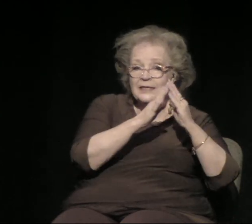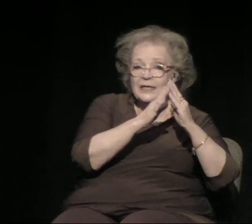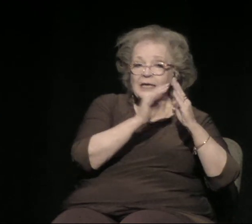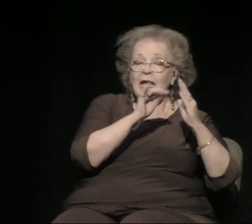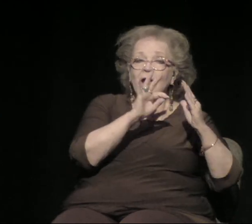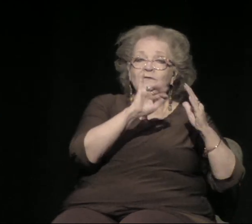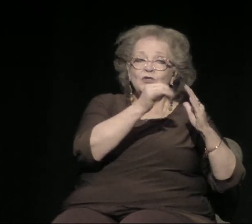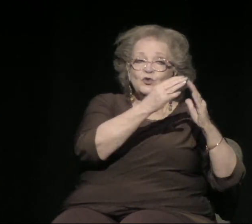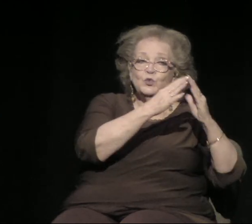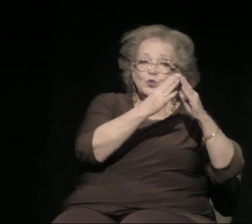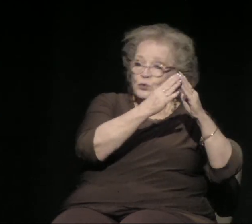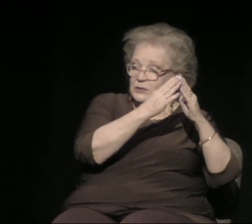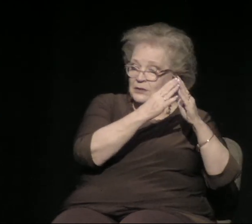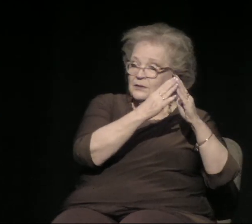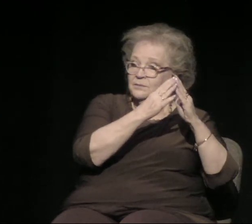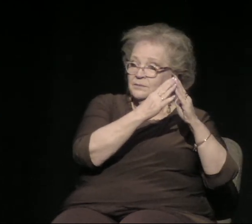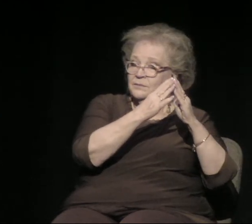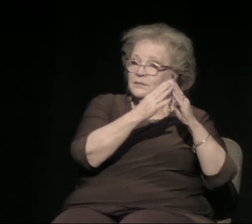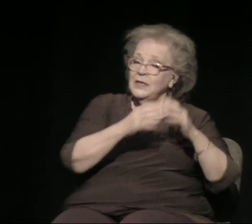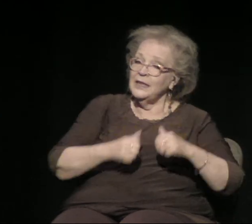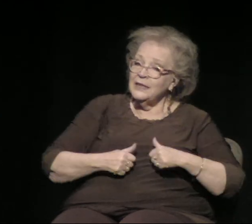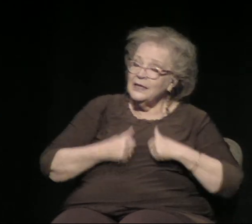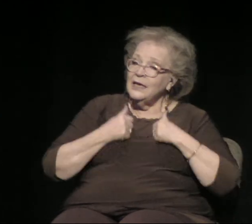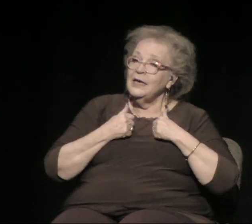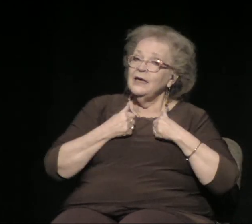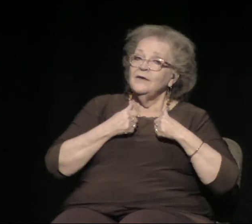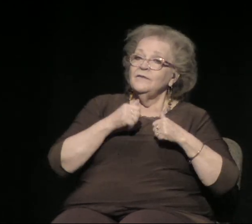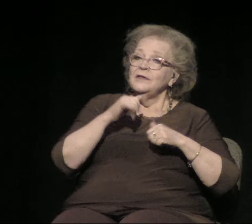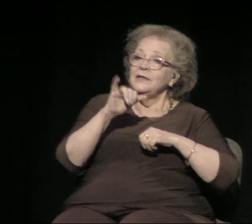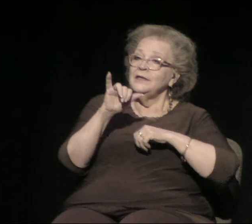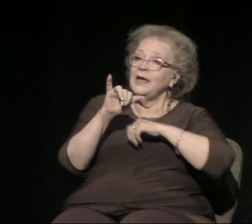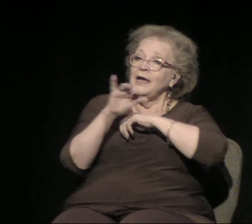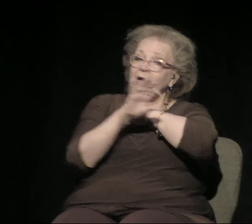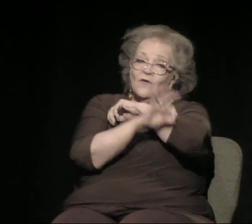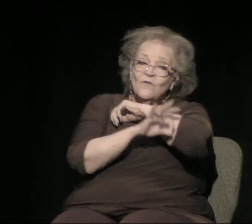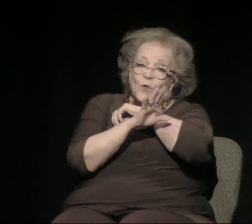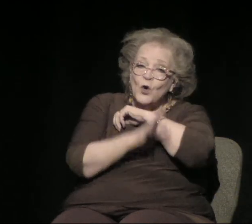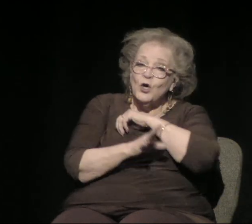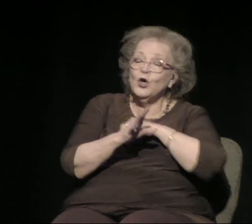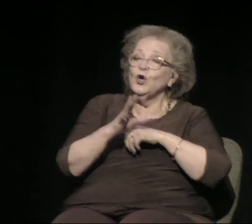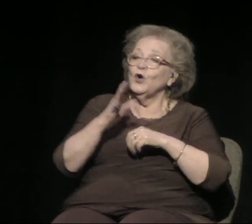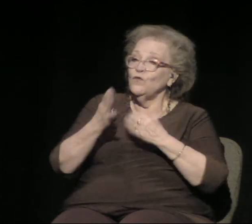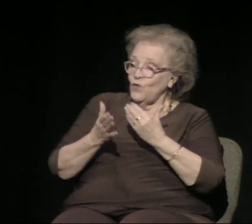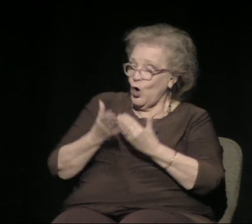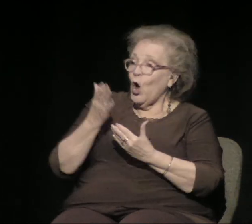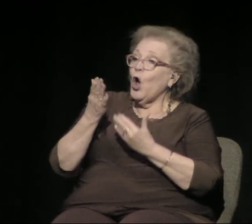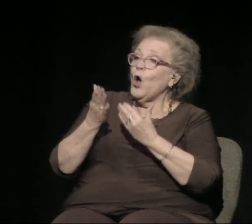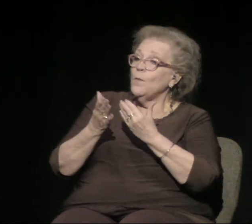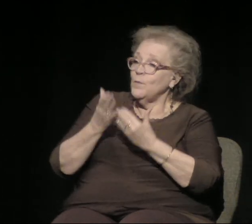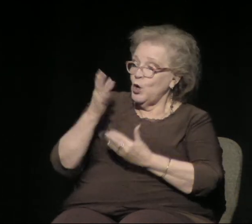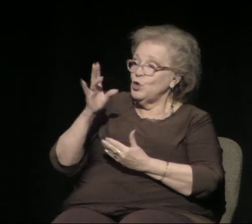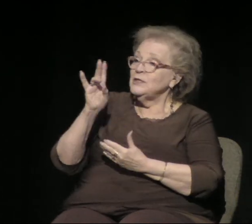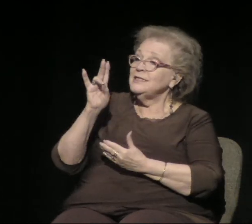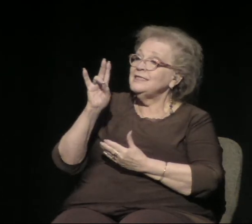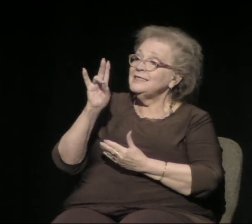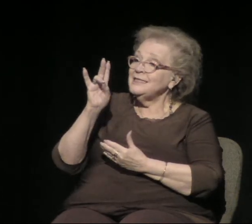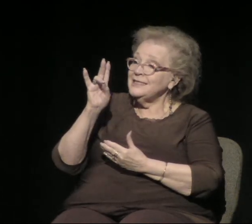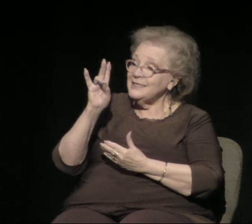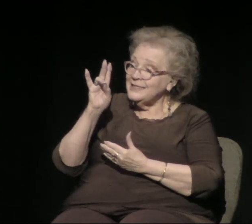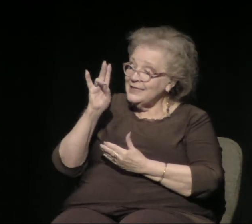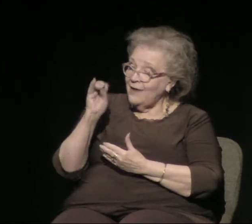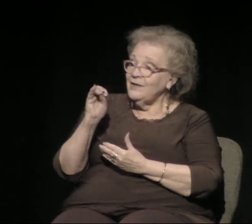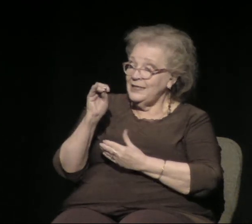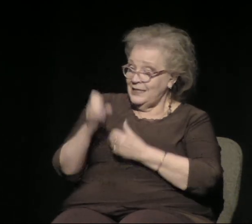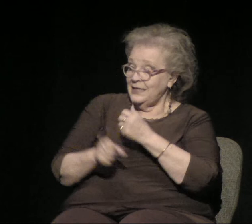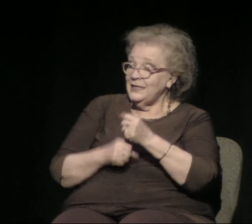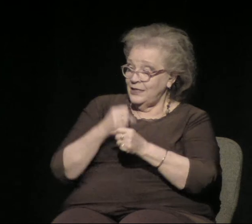of Jerusalem, having lived as a foreigner in a foreign land for almost